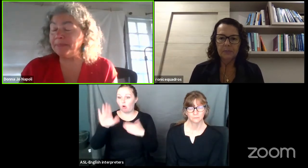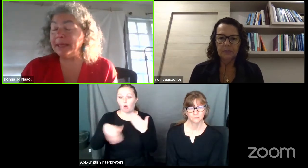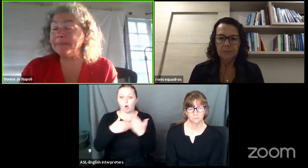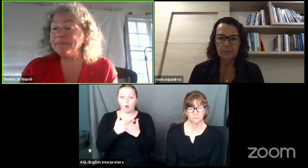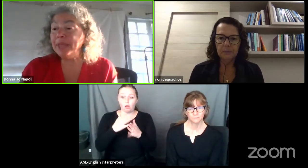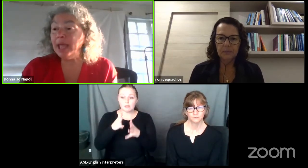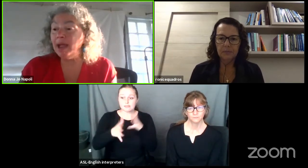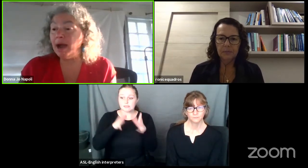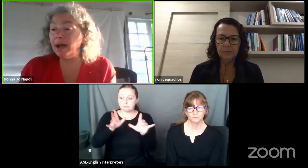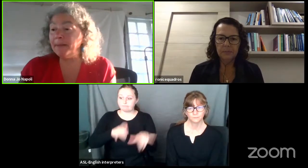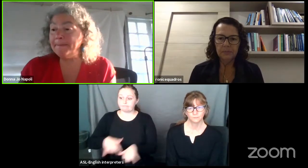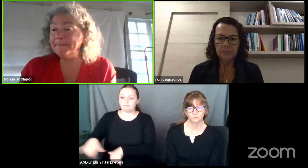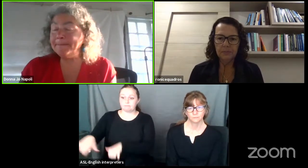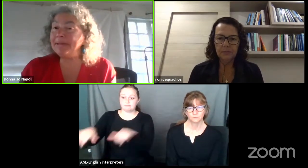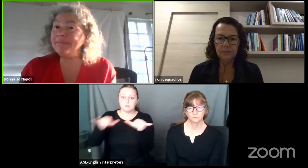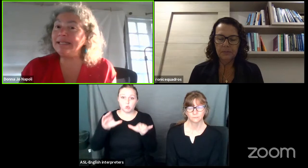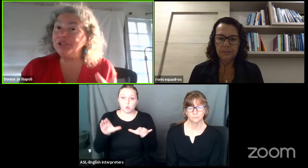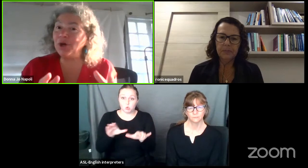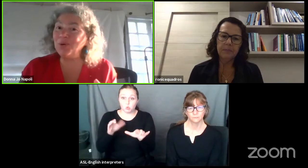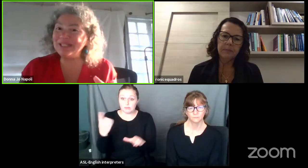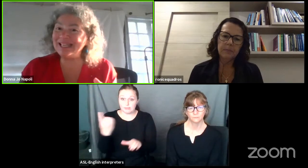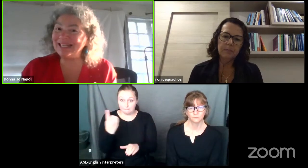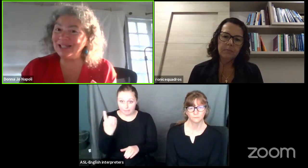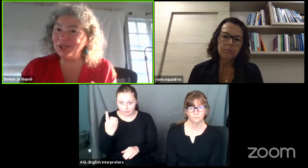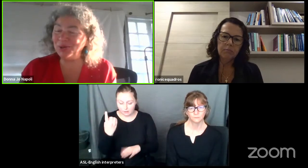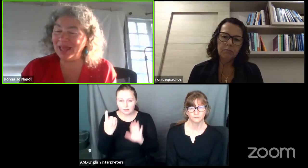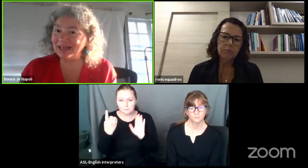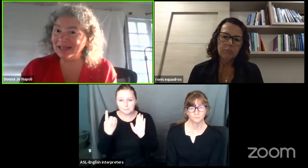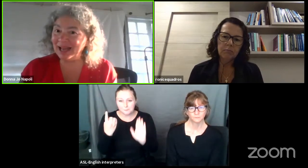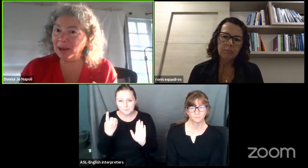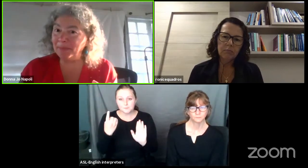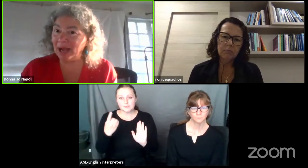do something. But they don't